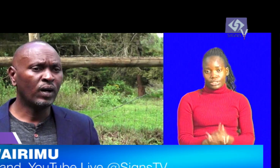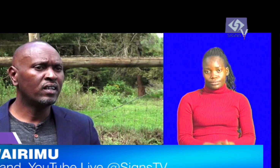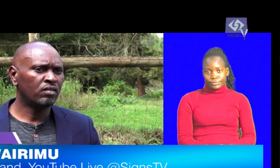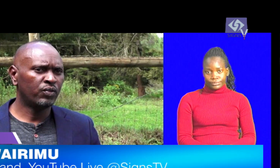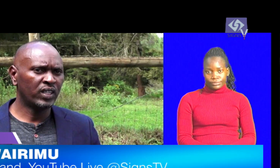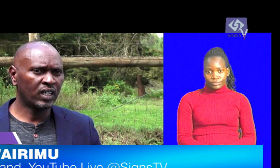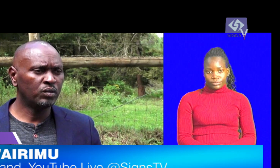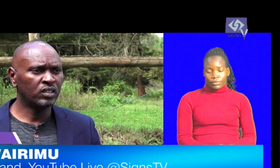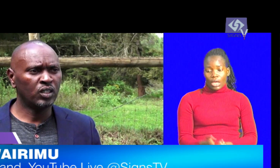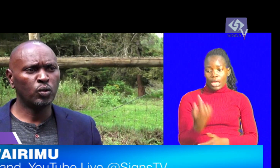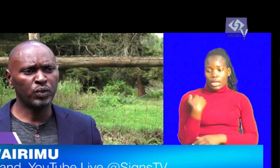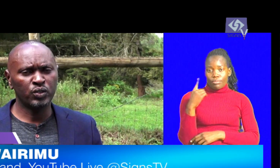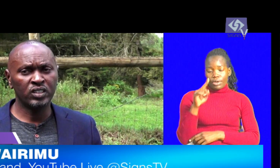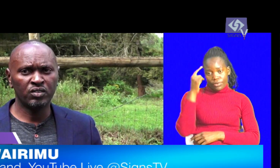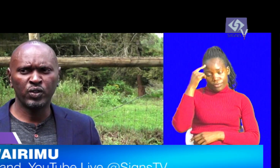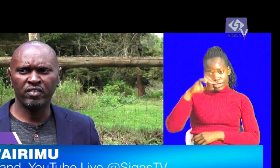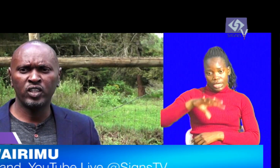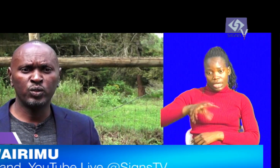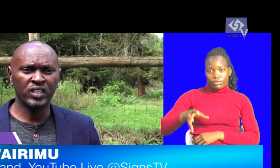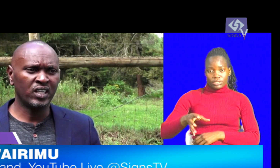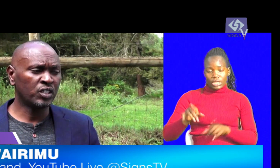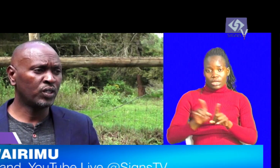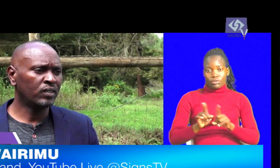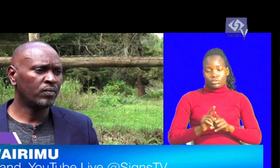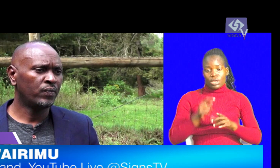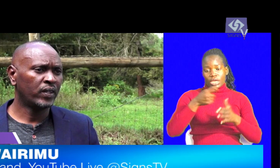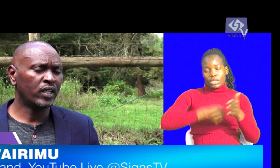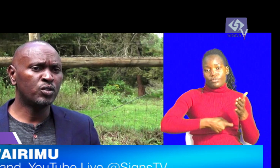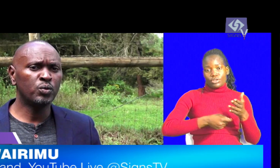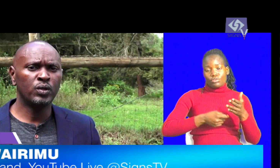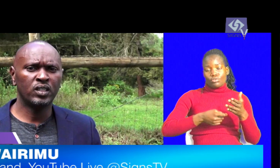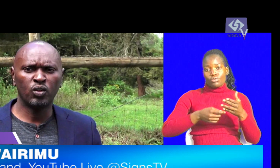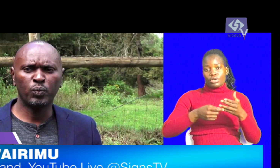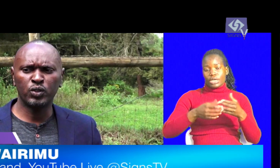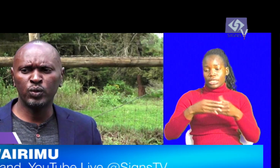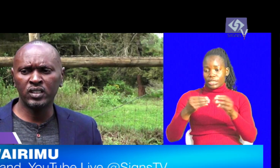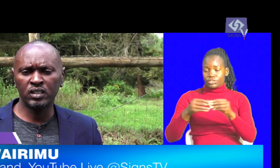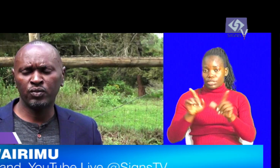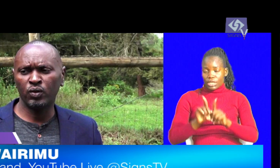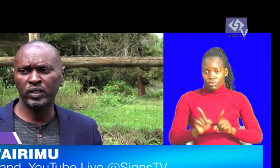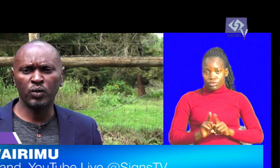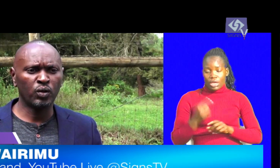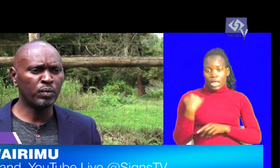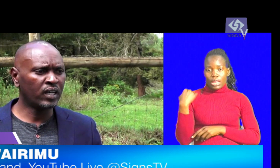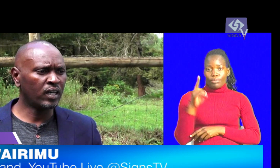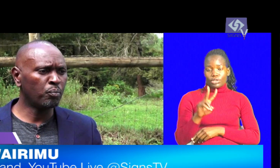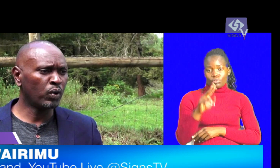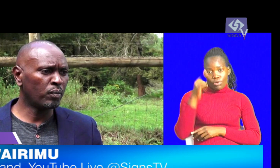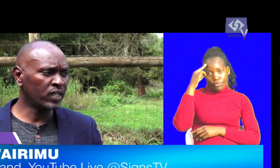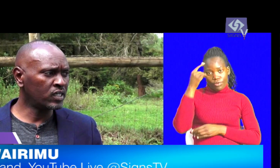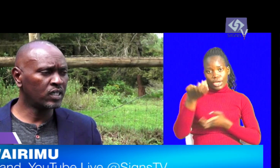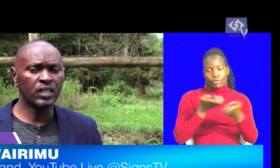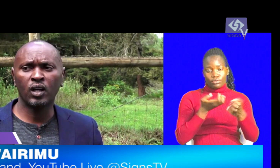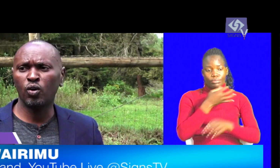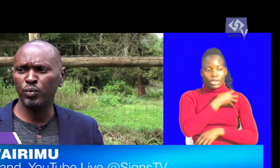One, for the county is a new opportunity for revenue generation, and two is an opportunity for economic empowerment ya